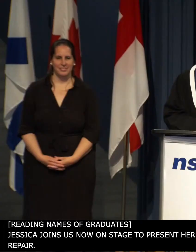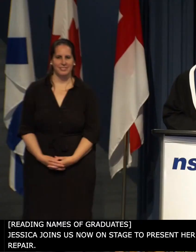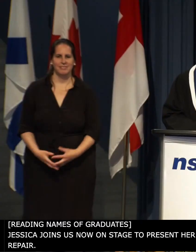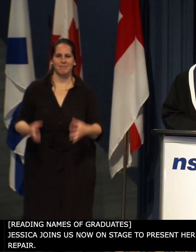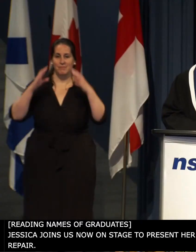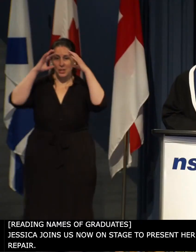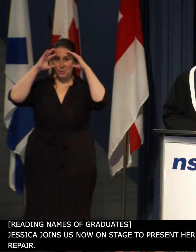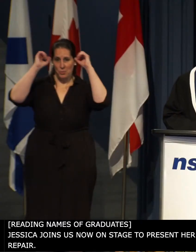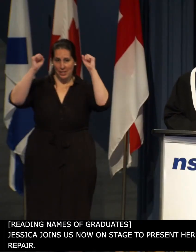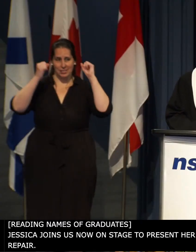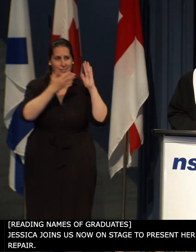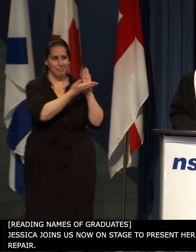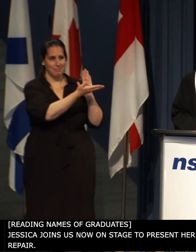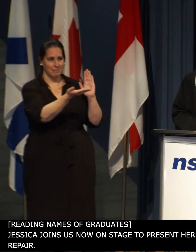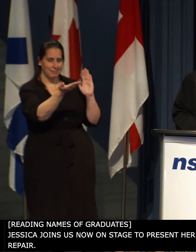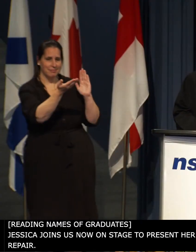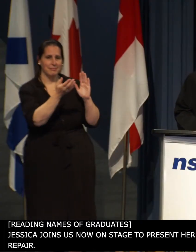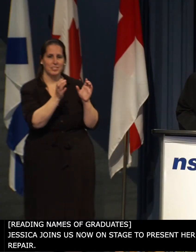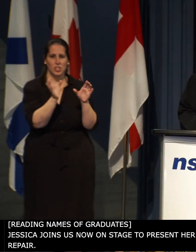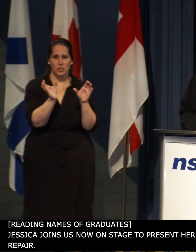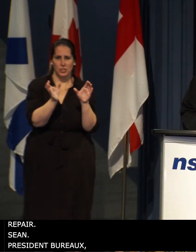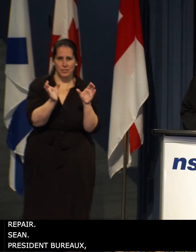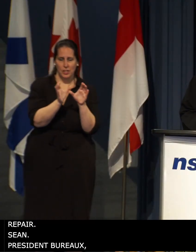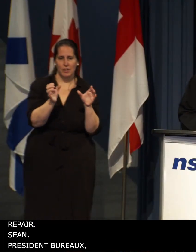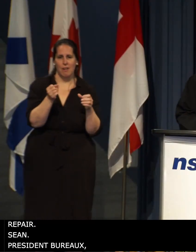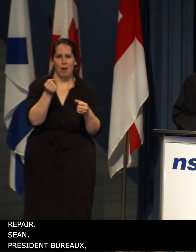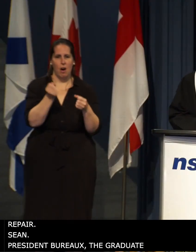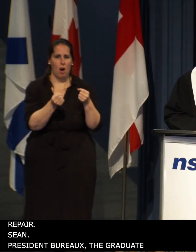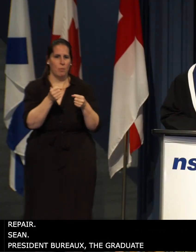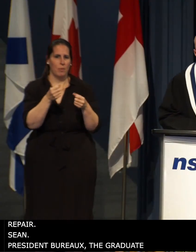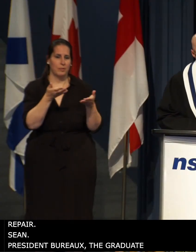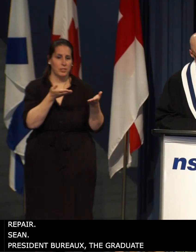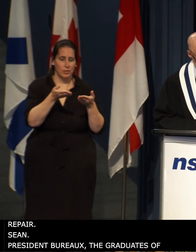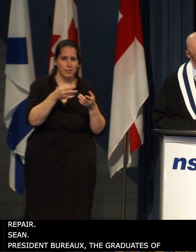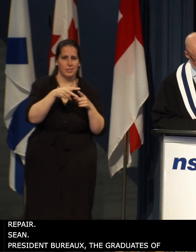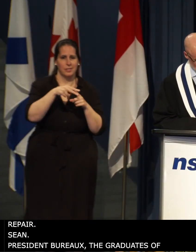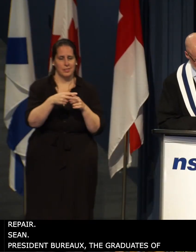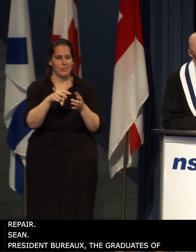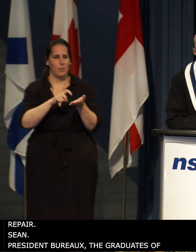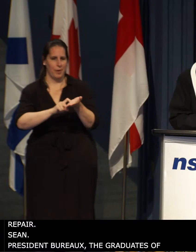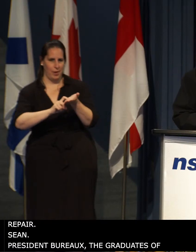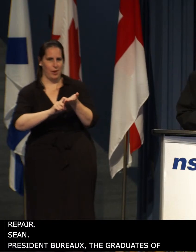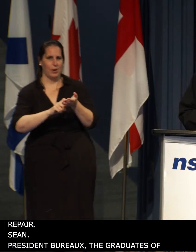President Bureau, the graduates of the Certificate in Automotive Service and Repair.